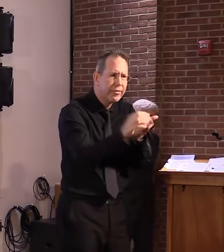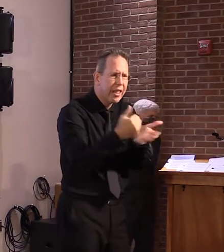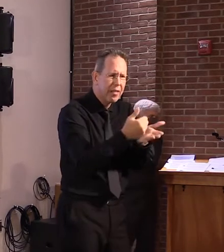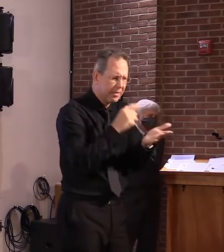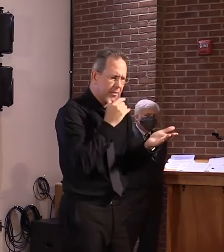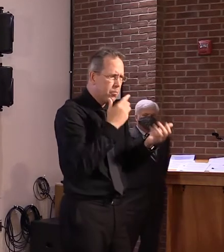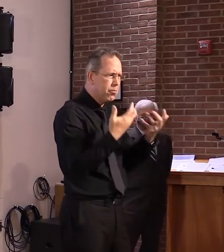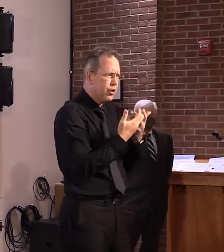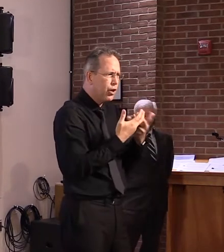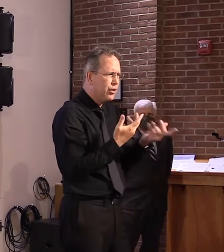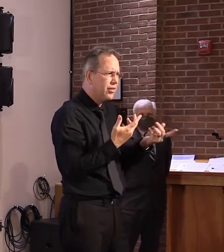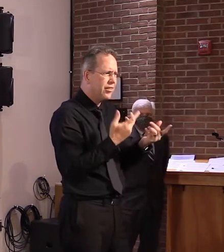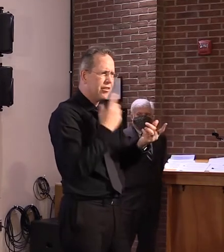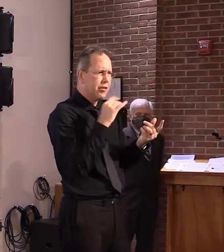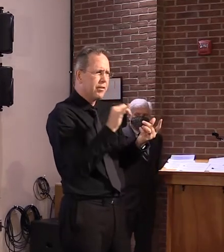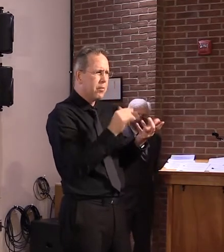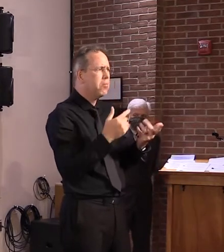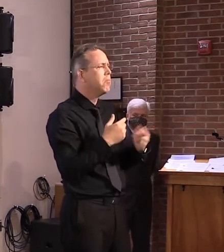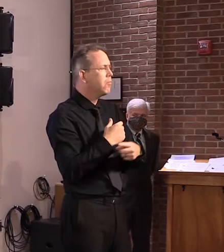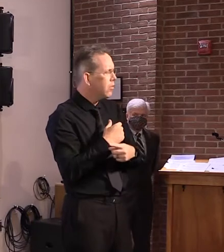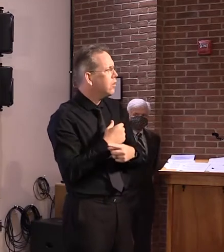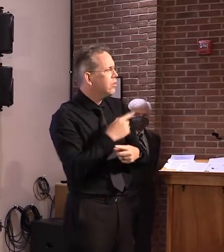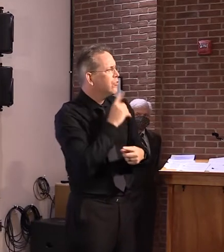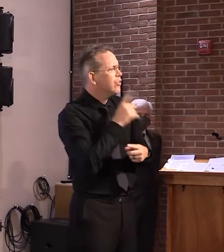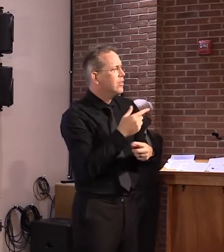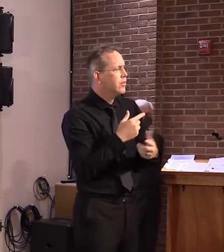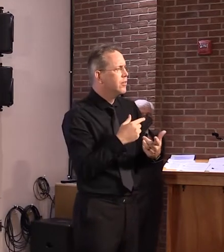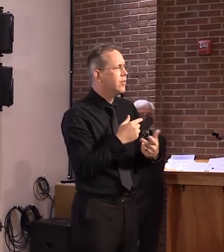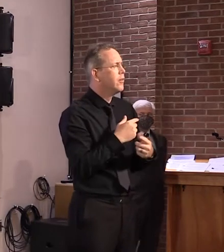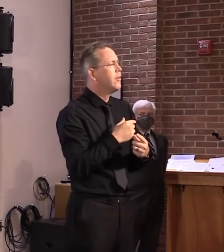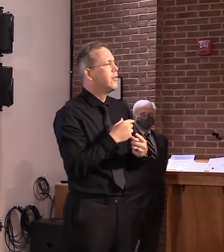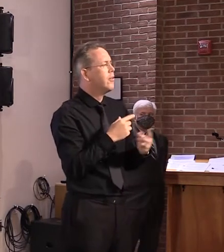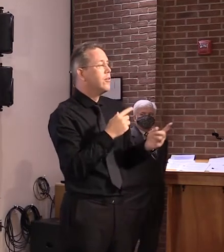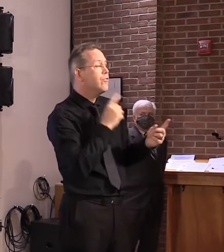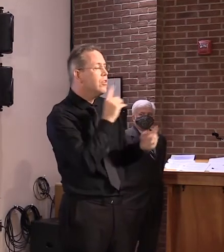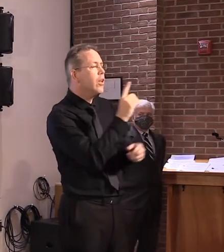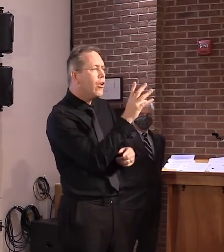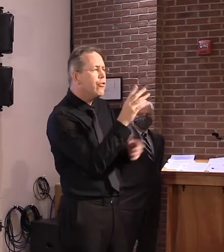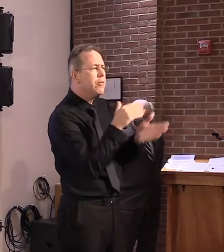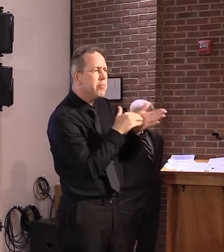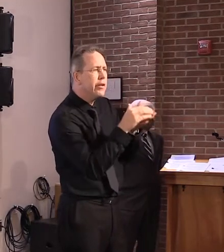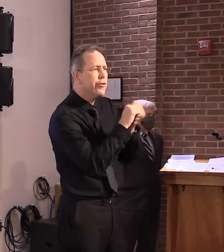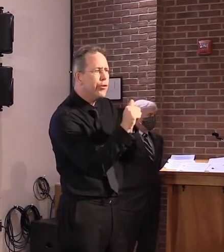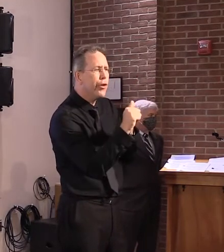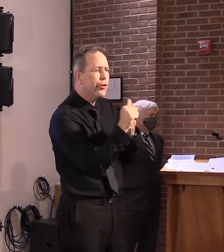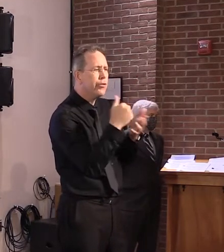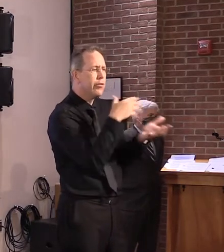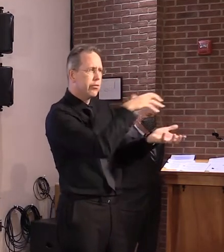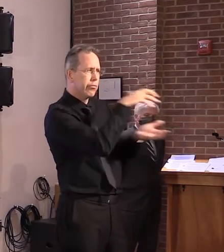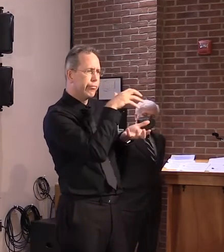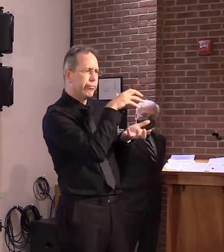But we'll see if that's, again, we'll get a side-by-side and be able to give you the exact numbers